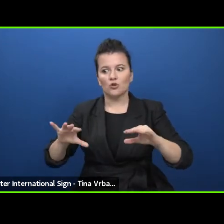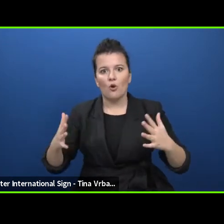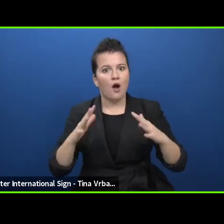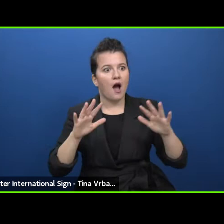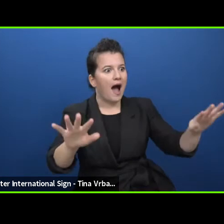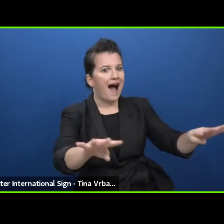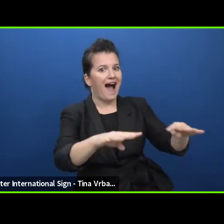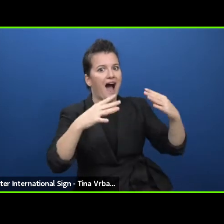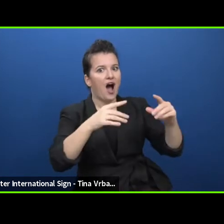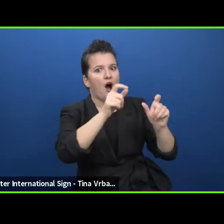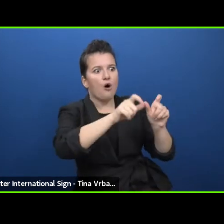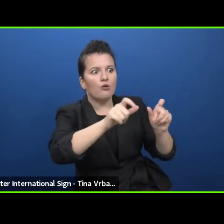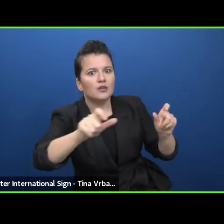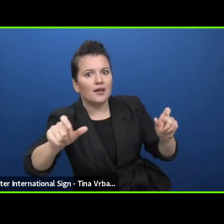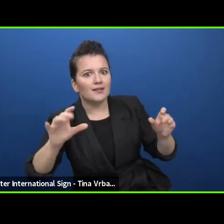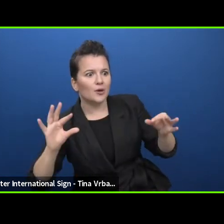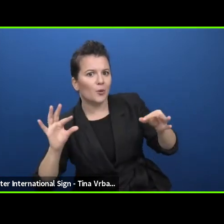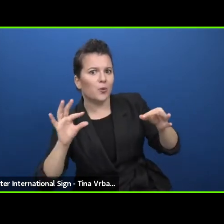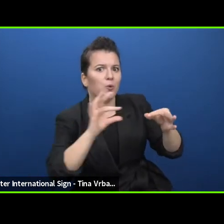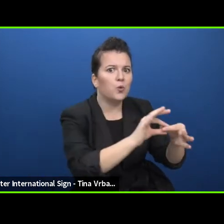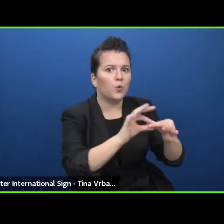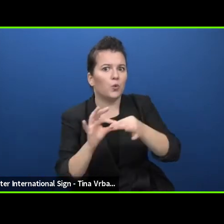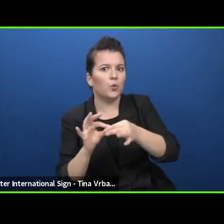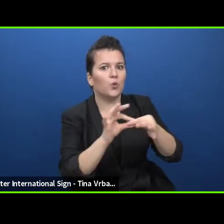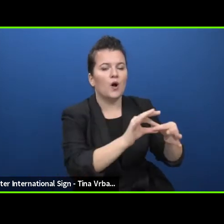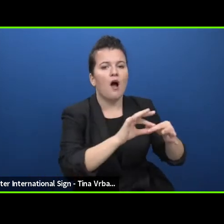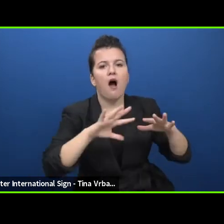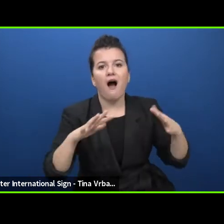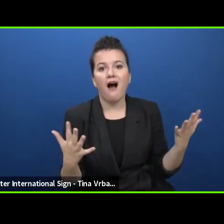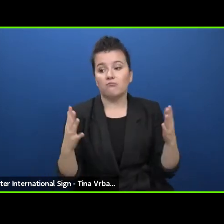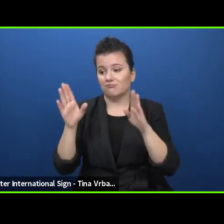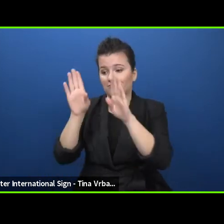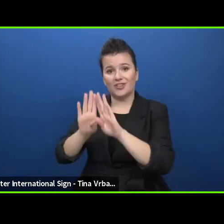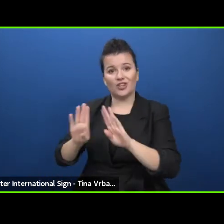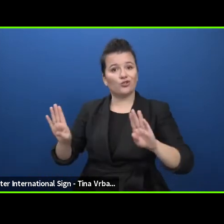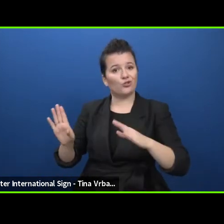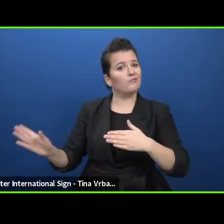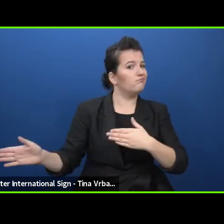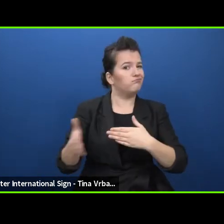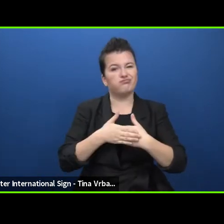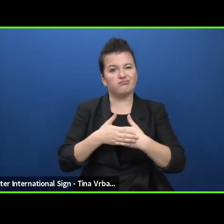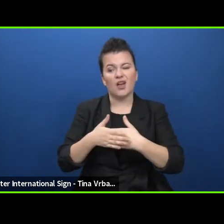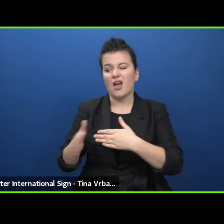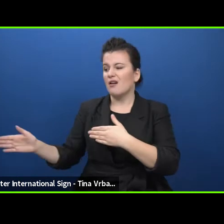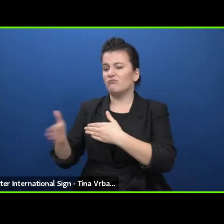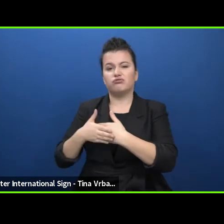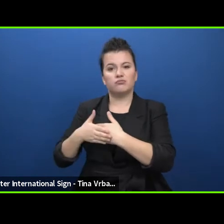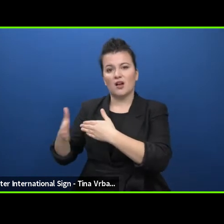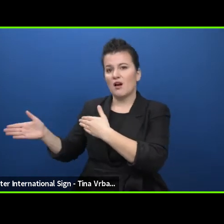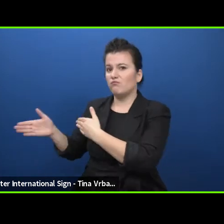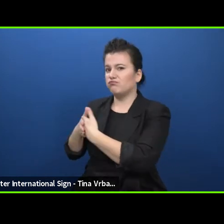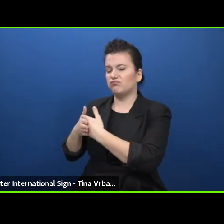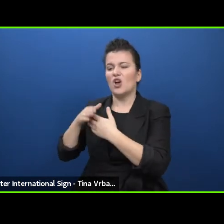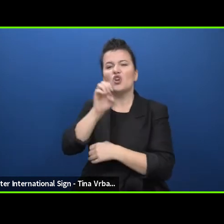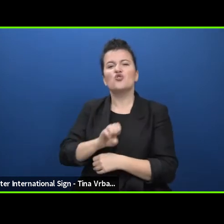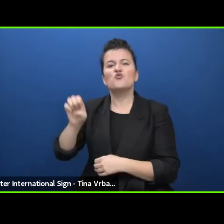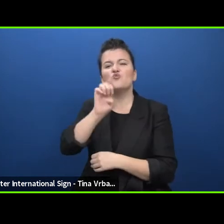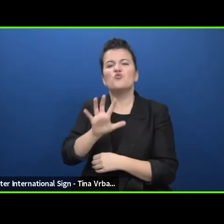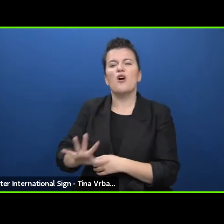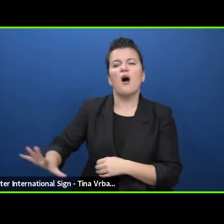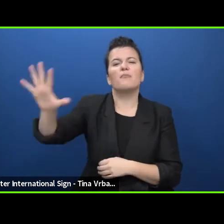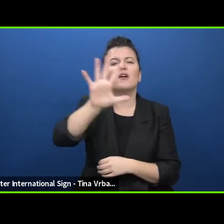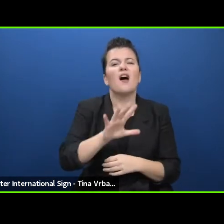thousands of theatres and venues and site-specific locations across Europe. And this is what we are going to discuss